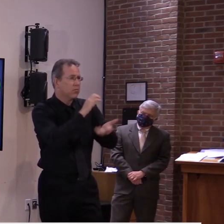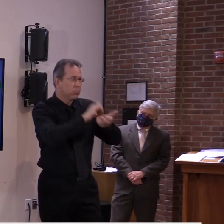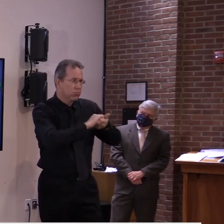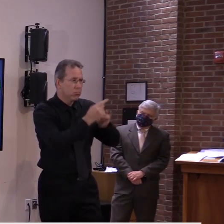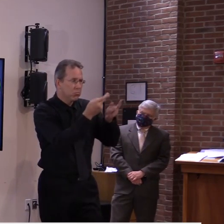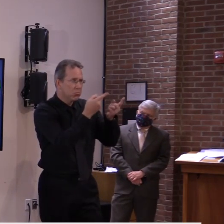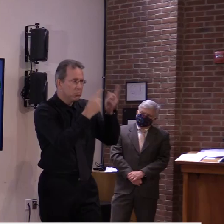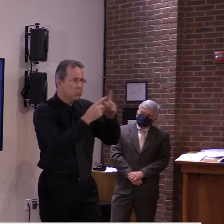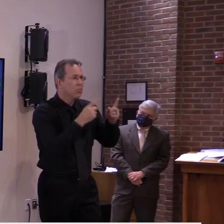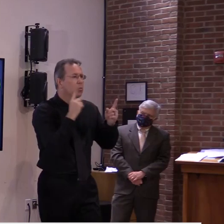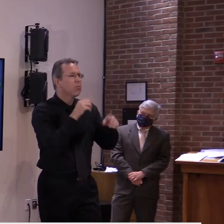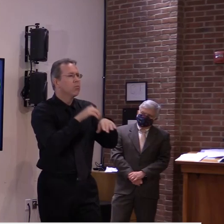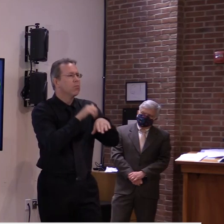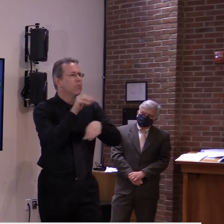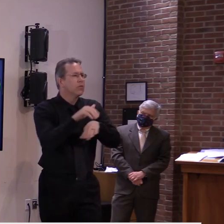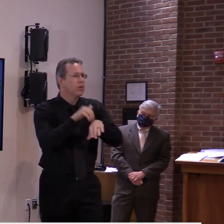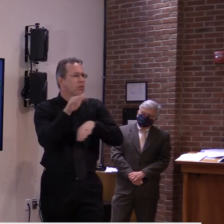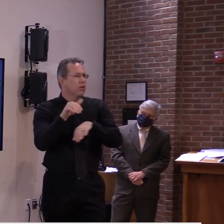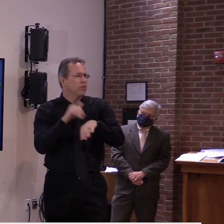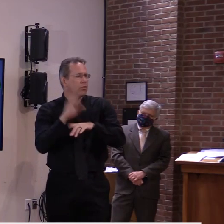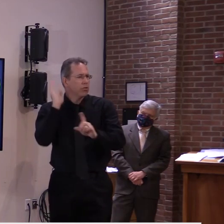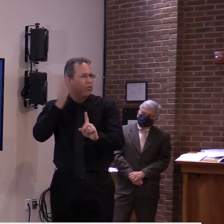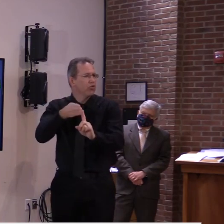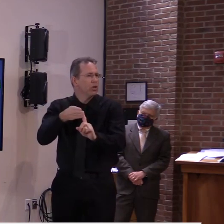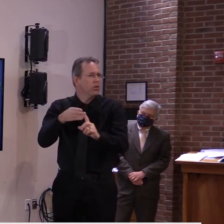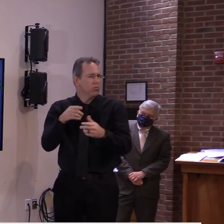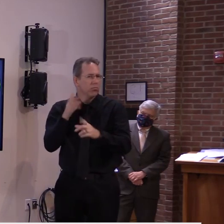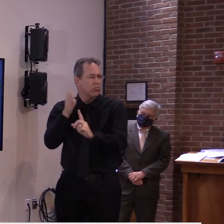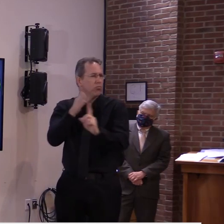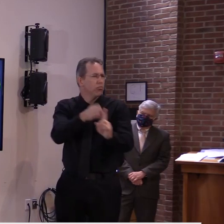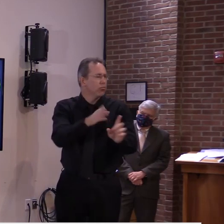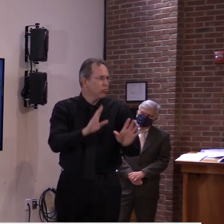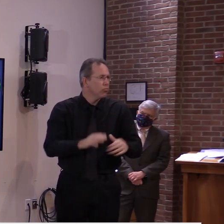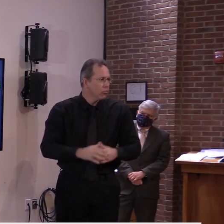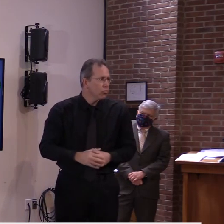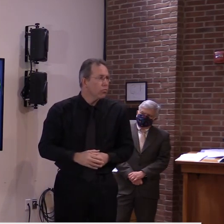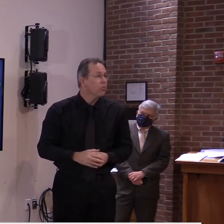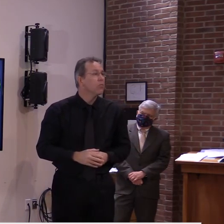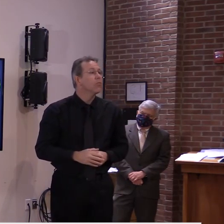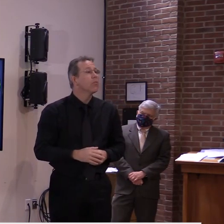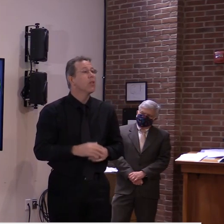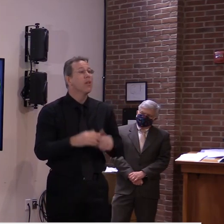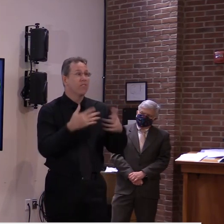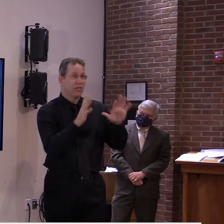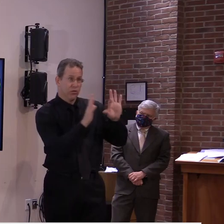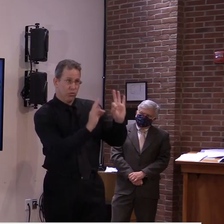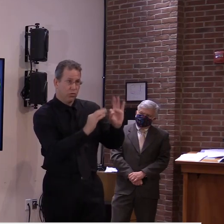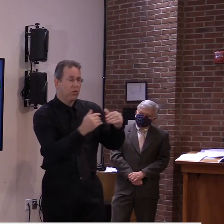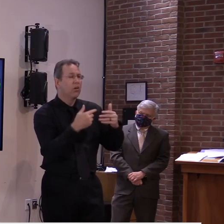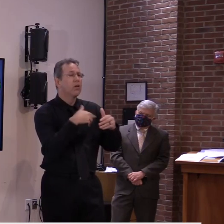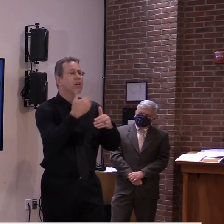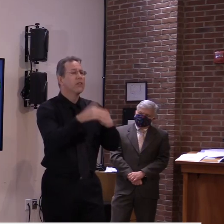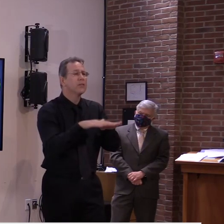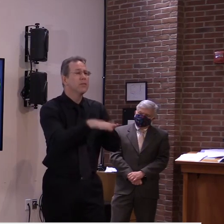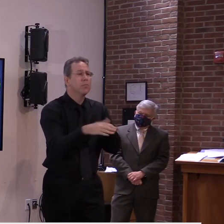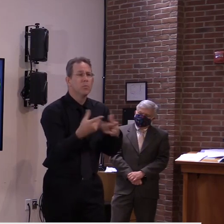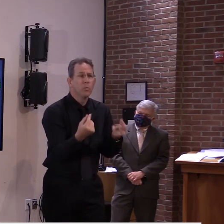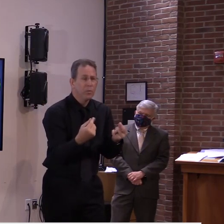those facilities on site. Then you move into the next set of priority